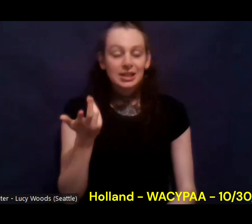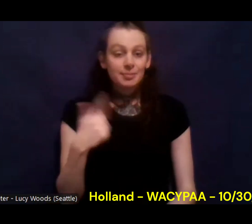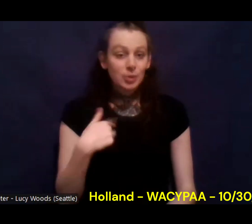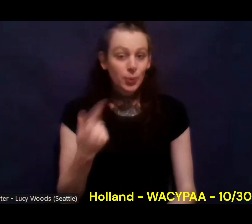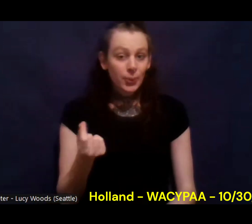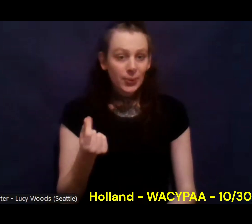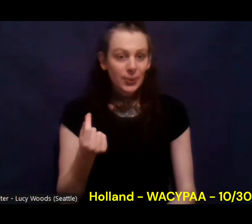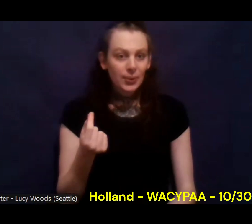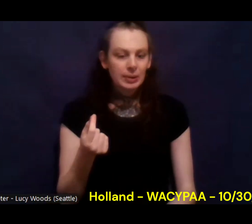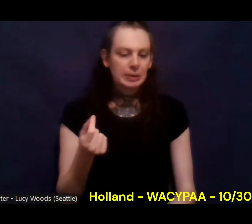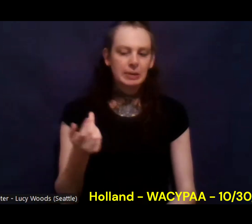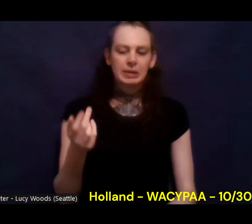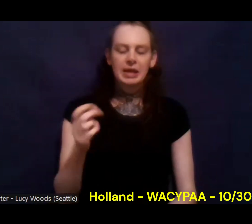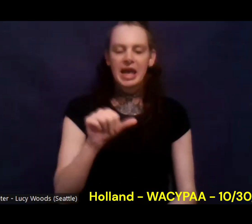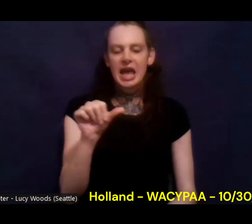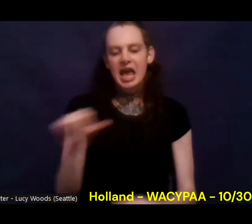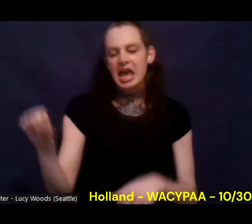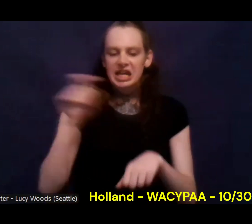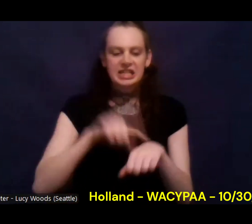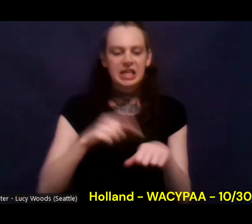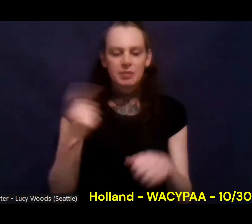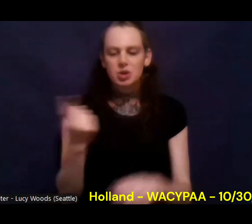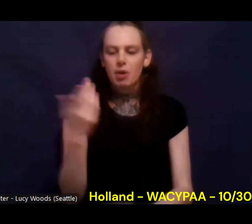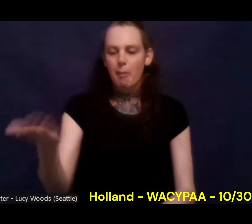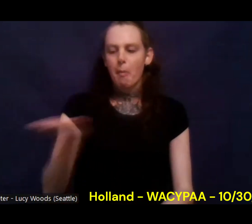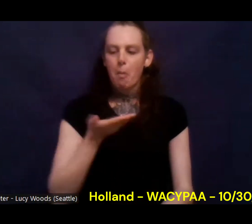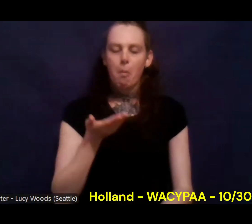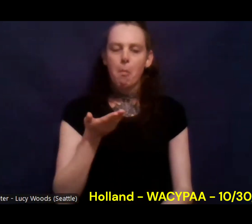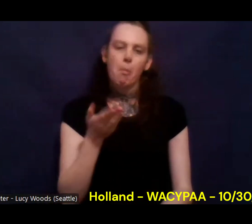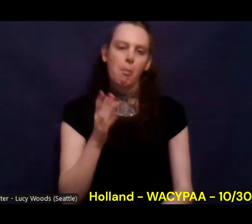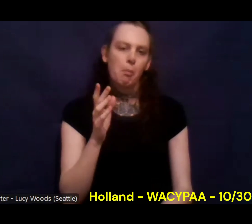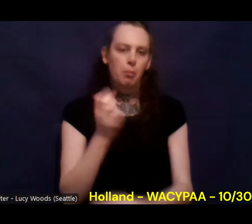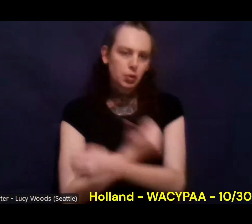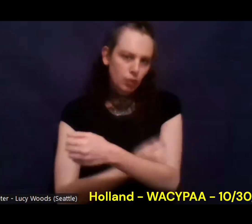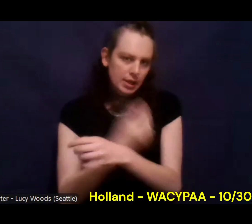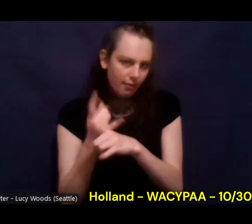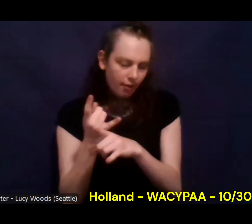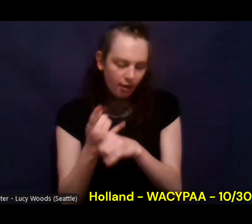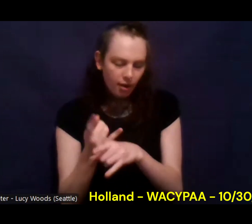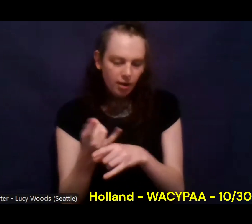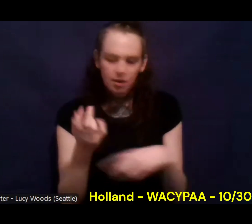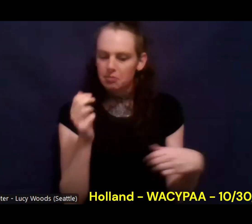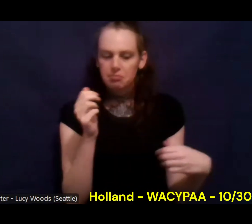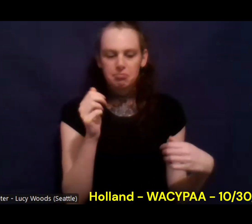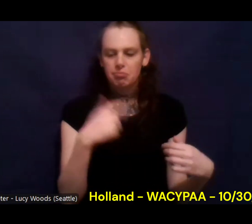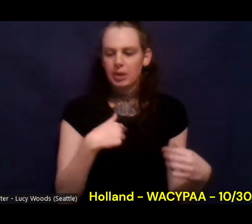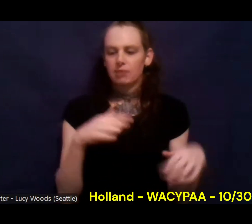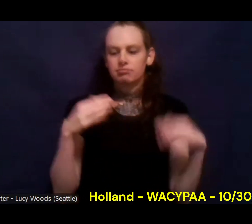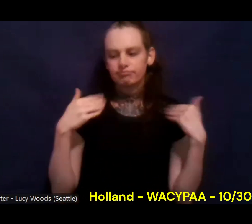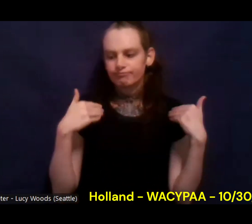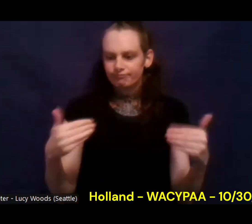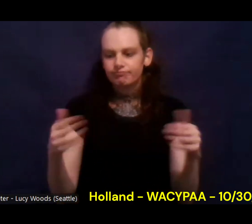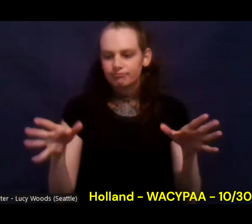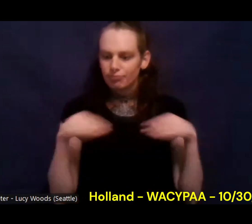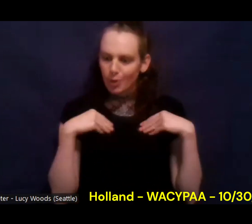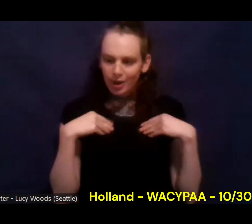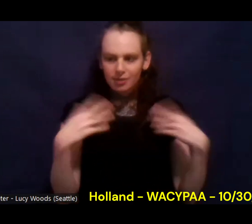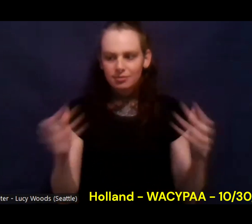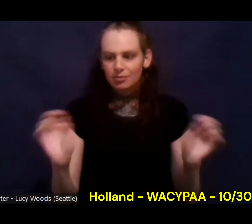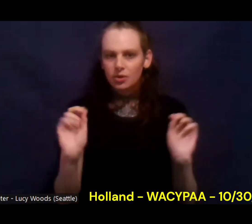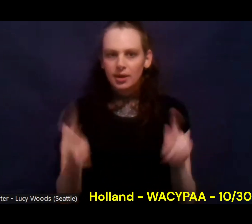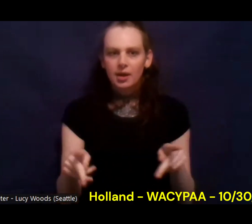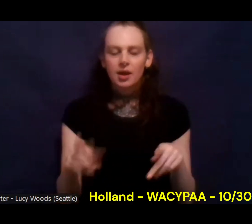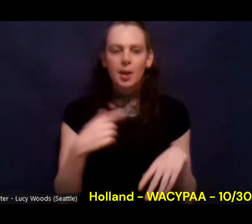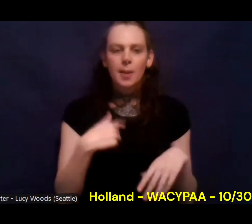whatever was offered to me. And I like alcohol in its many forms, except the kind where it like makes you like really